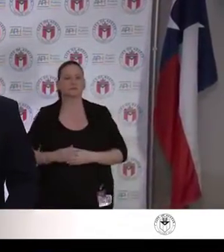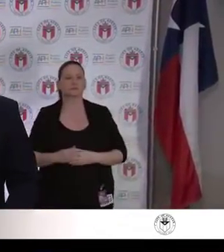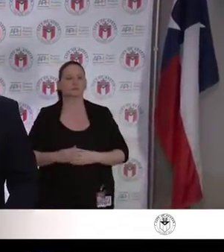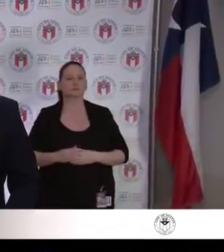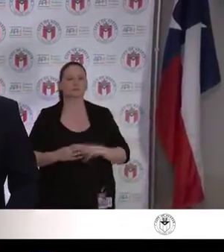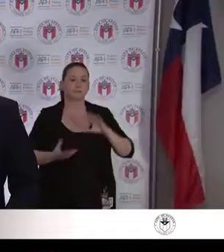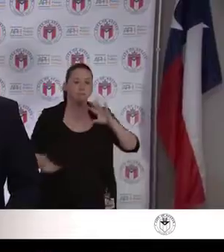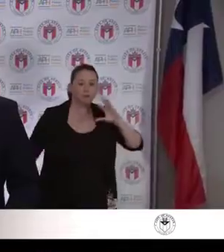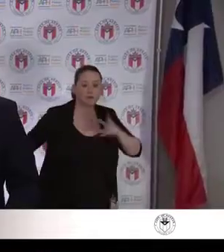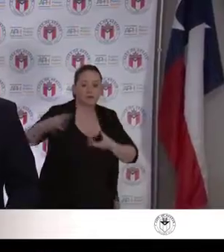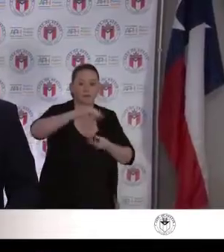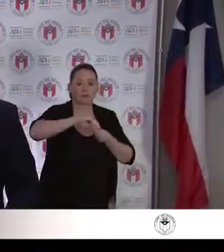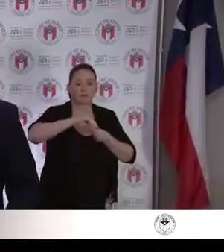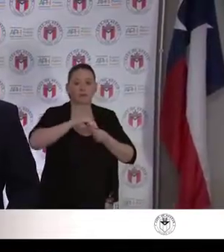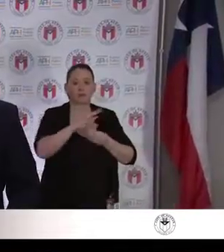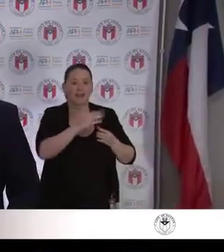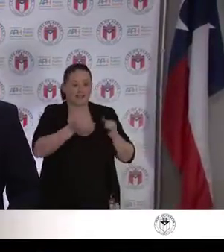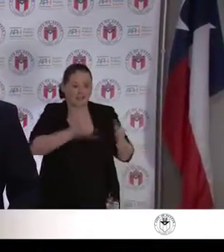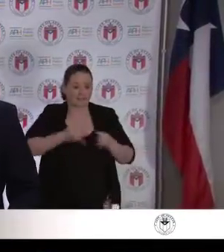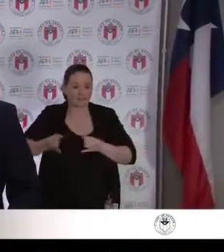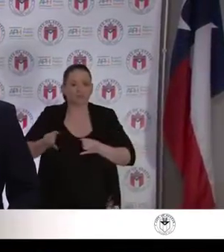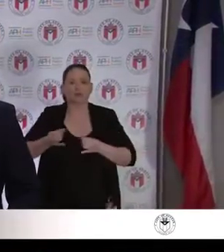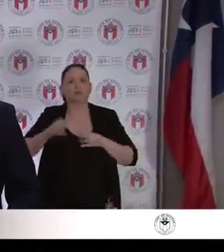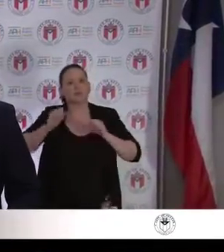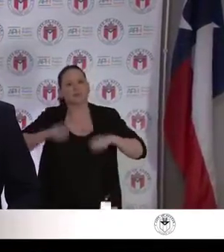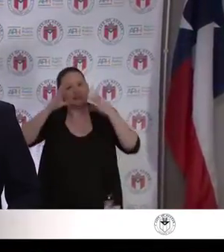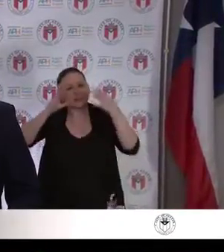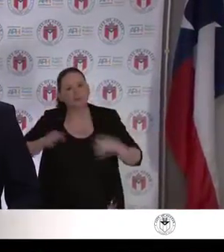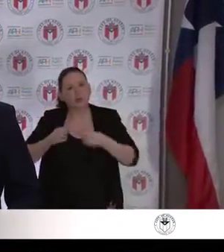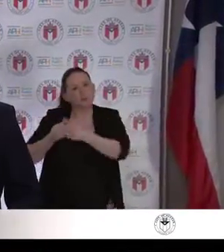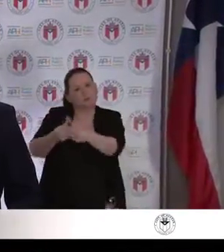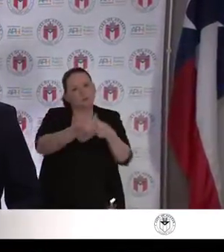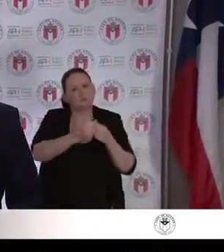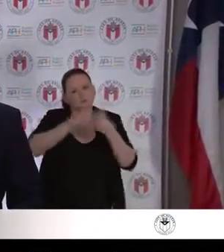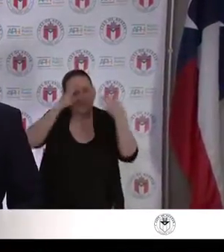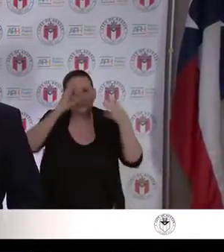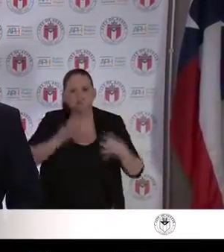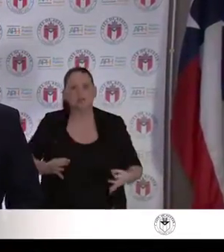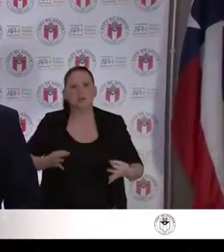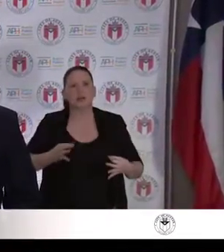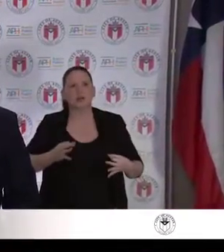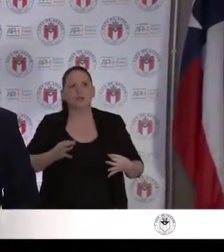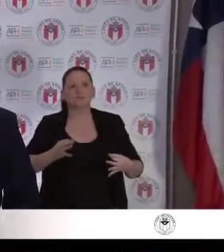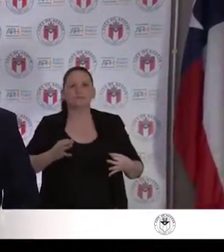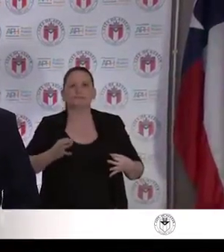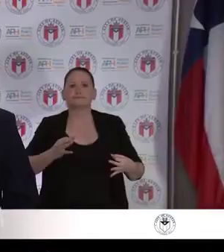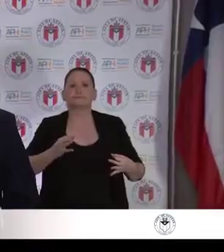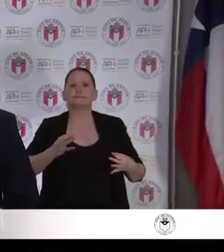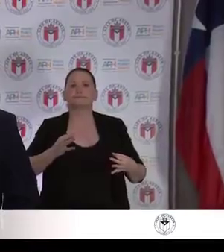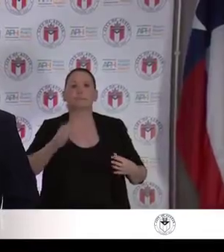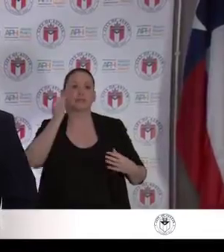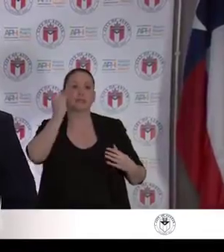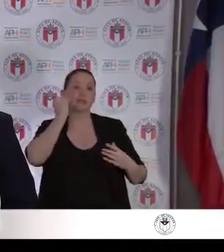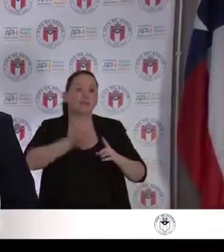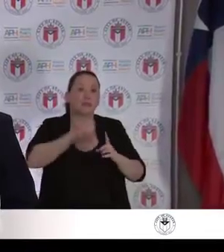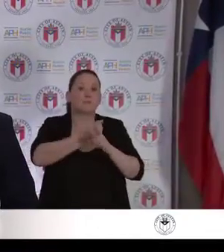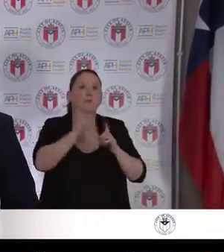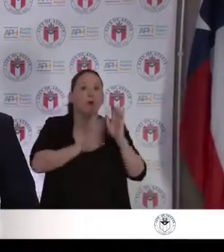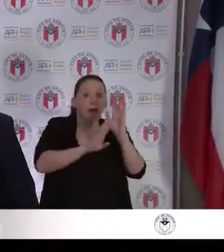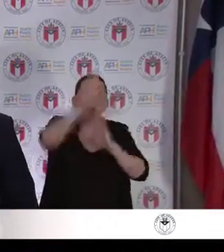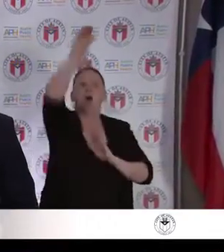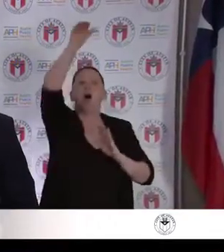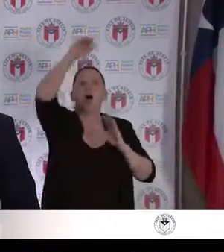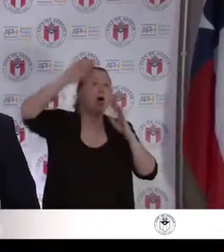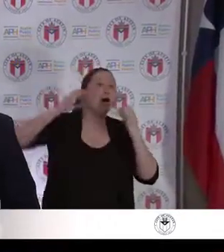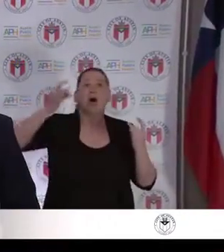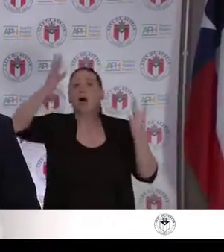Collectively and individually, we get to decide as a community what kind of spike we're going to have as this